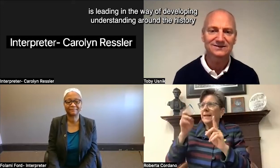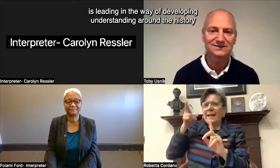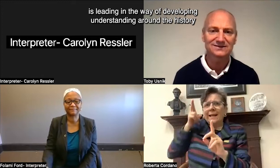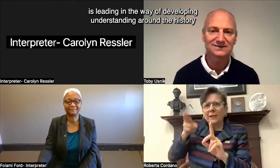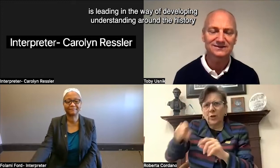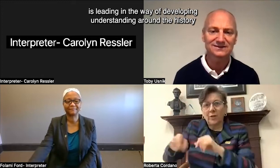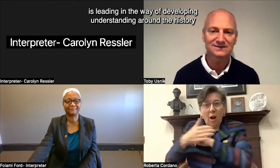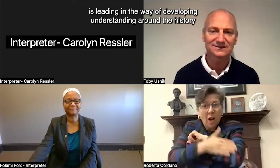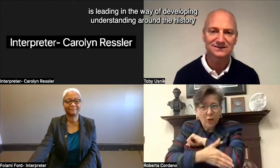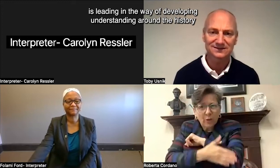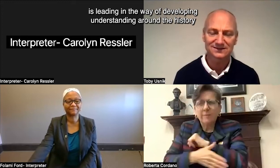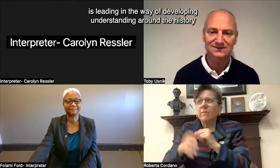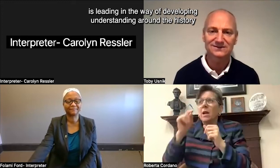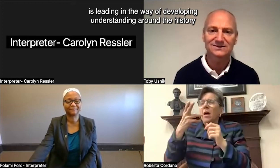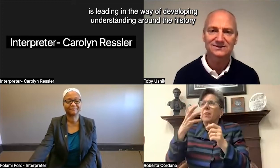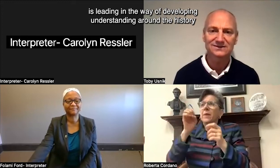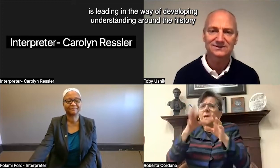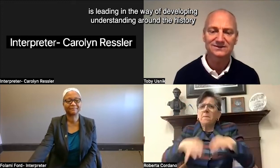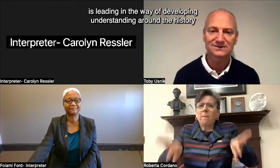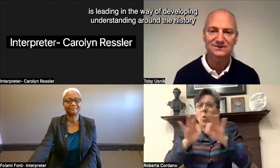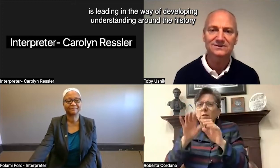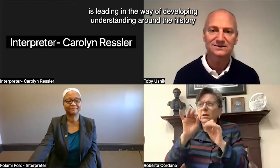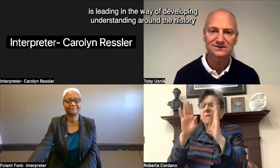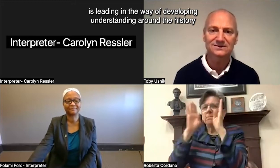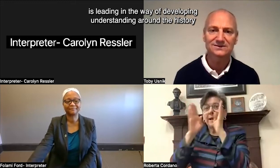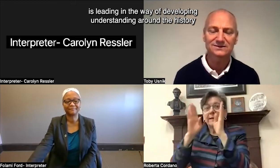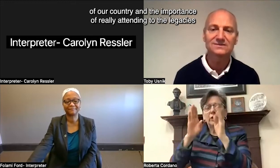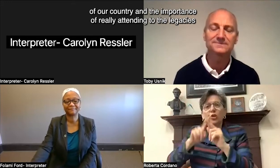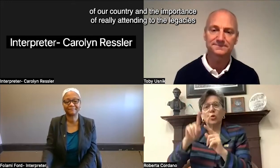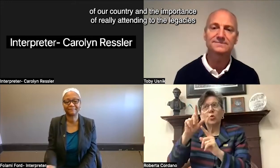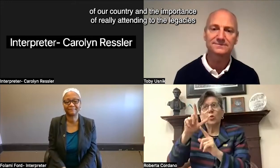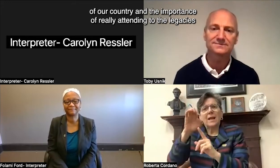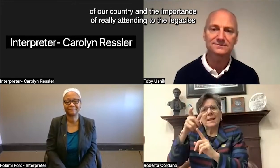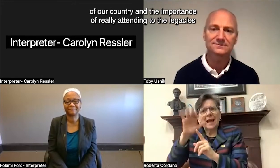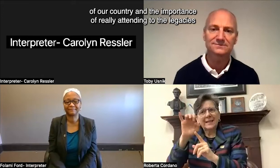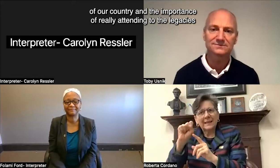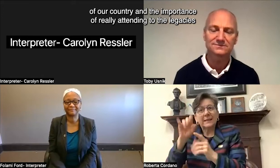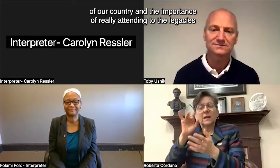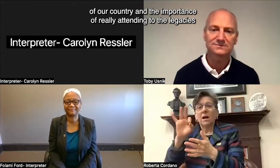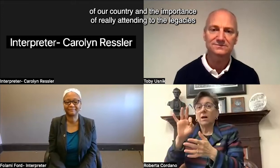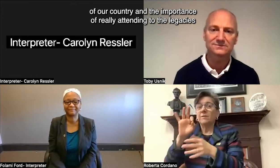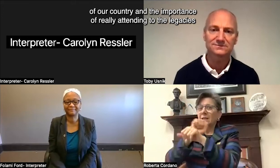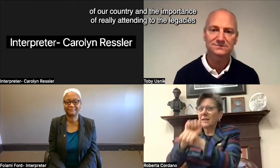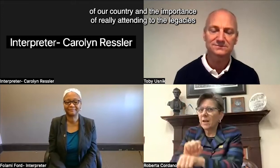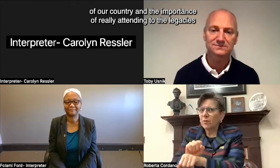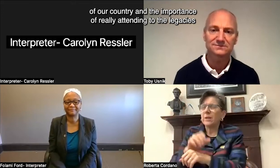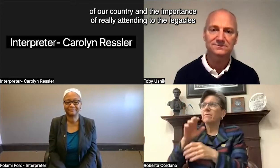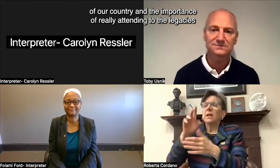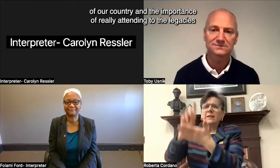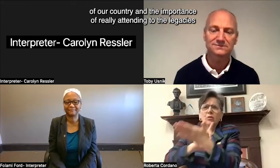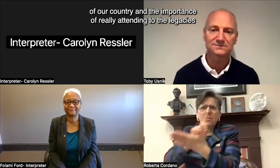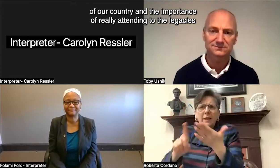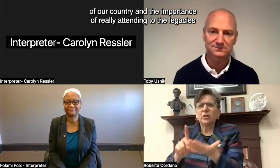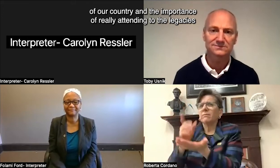way of developing understanding around the history of our country and the importance of really attending to the legacies